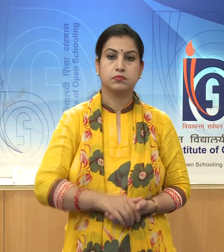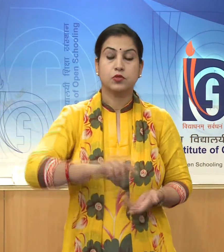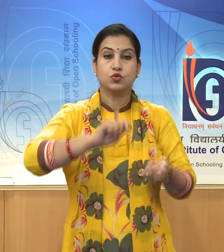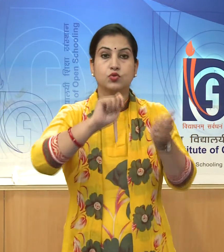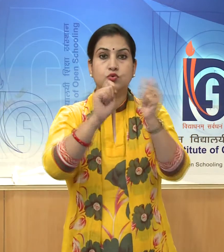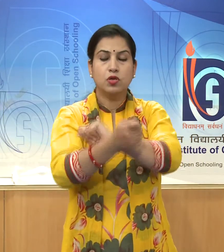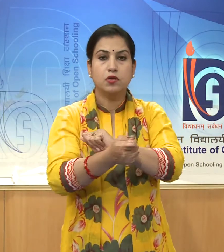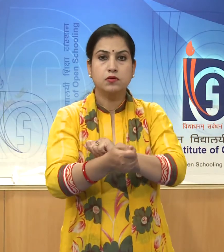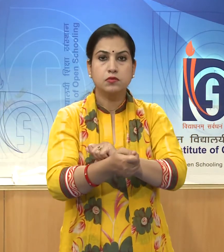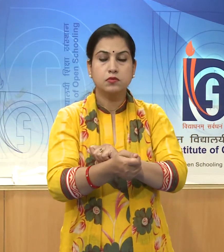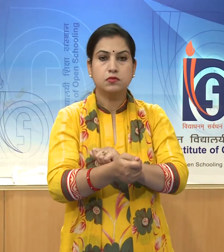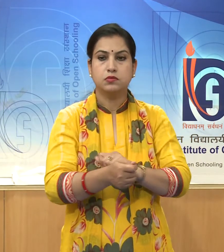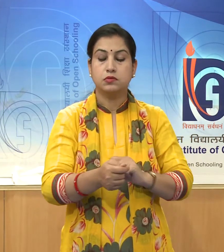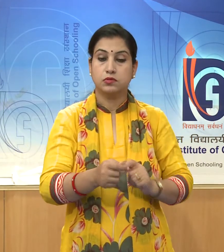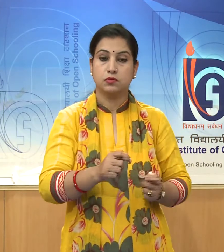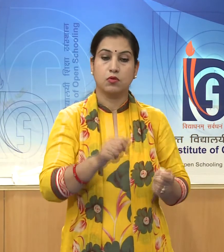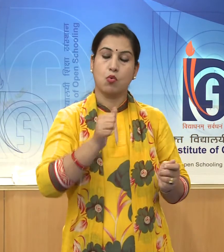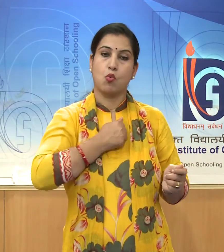into structural impression.